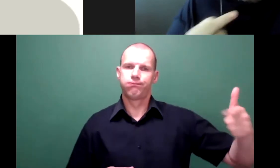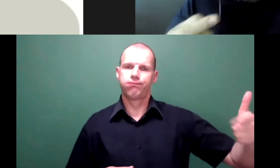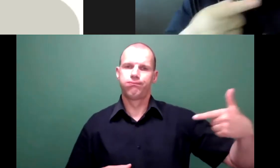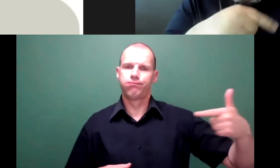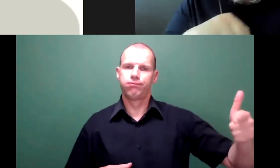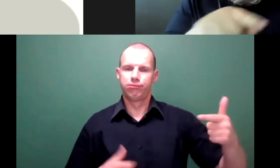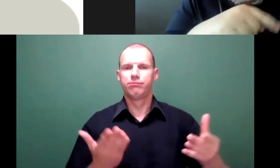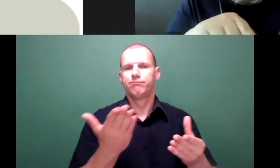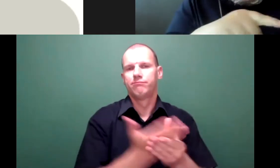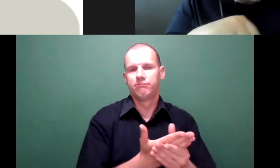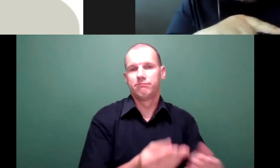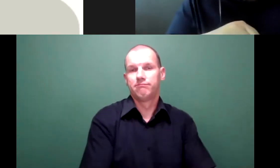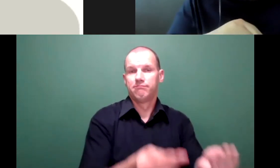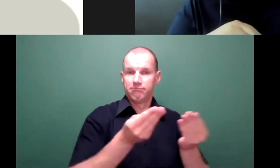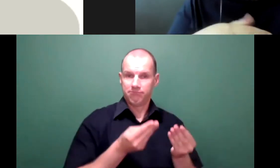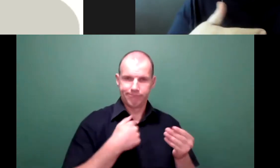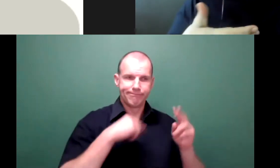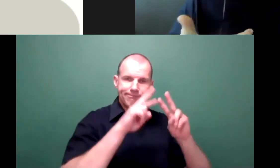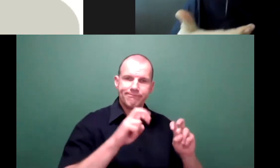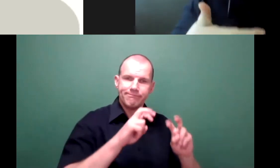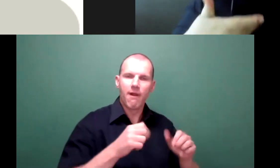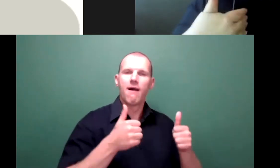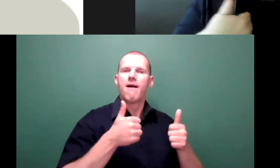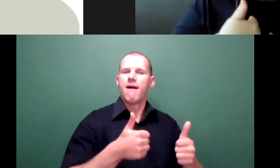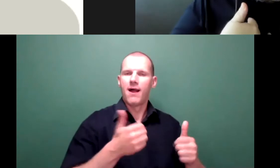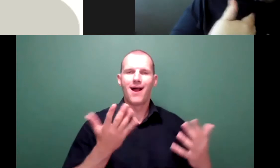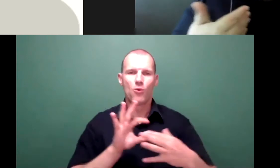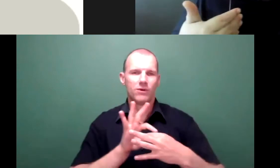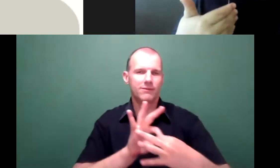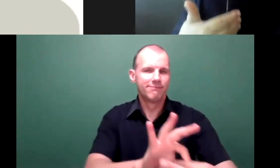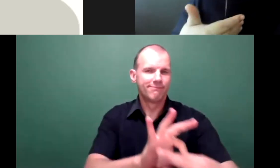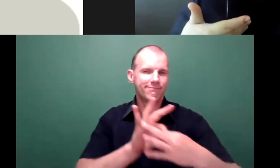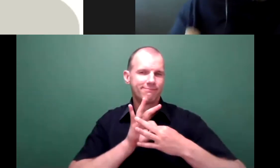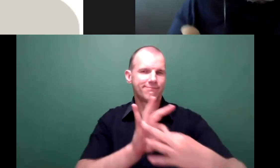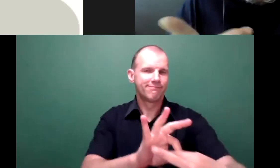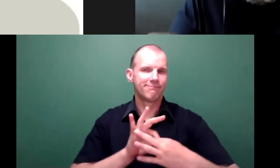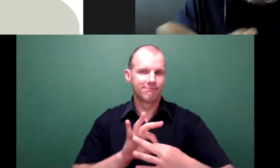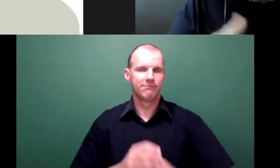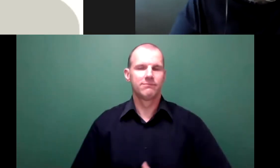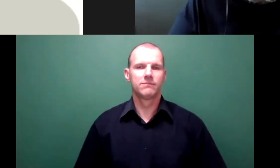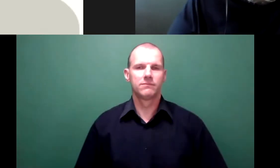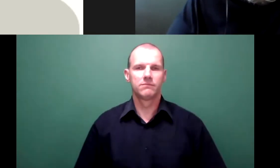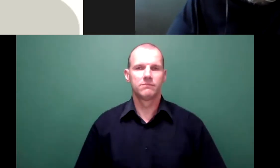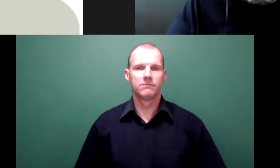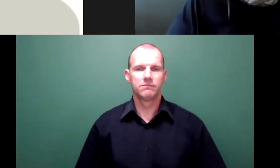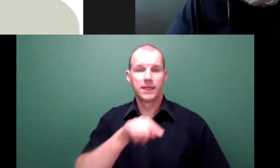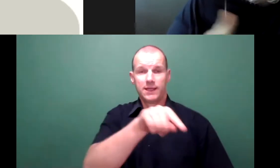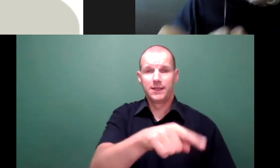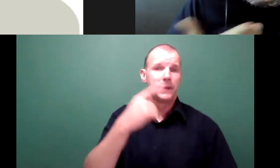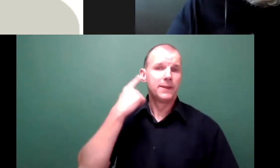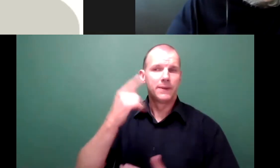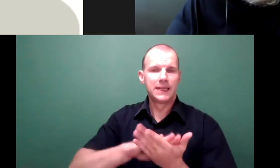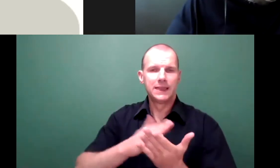and we also want to evaluate that process. So is the IS interpreter then able to feed the